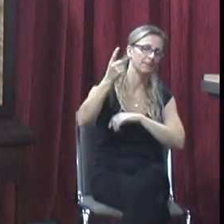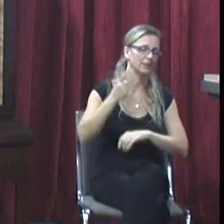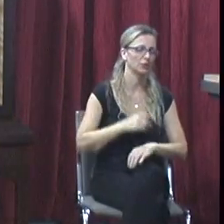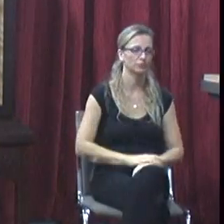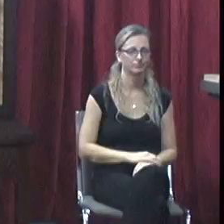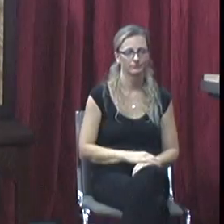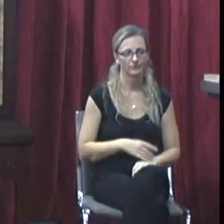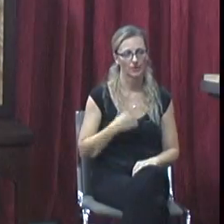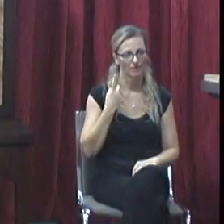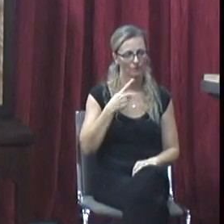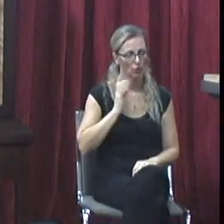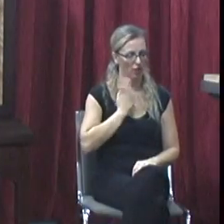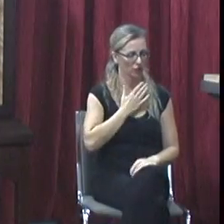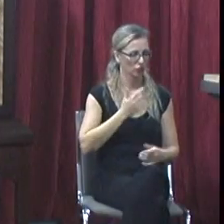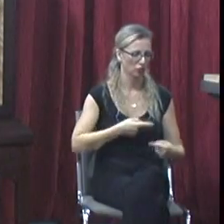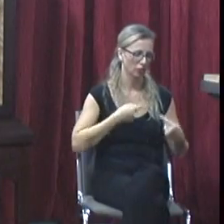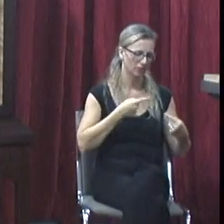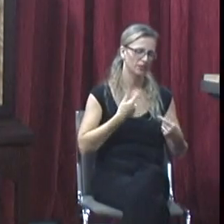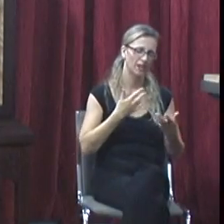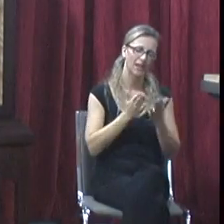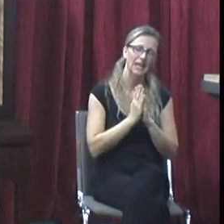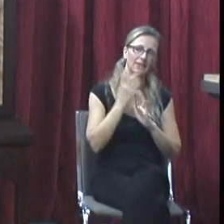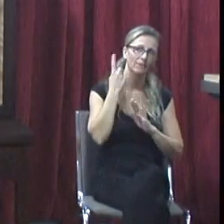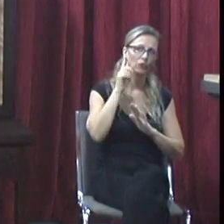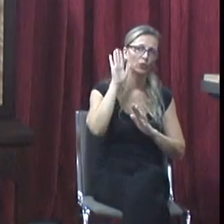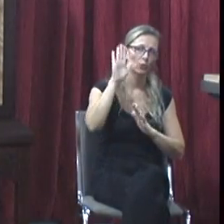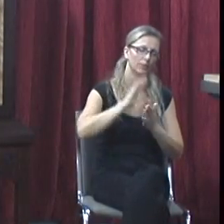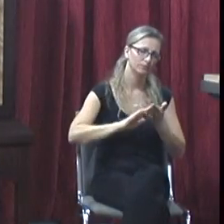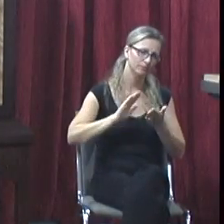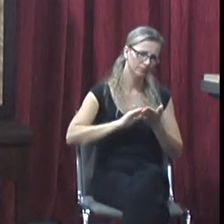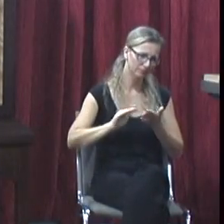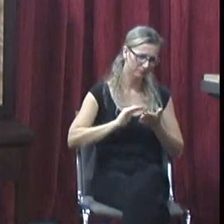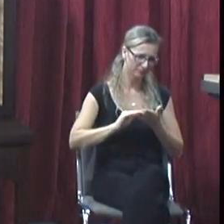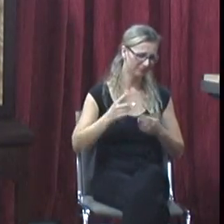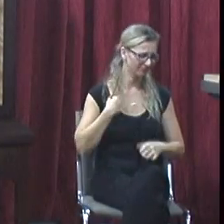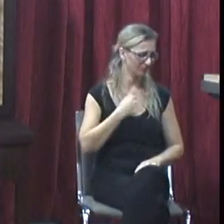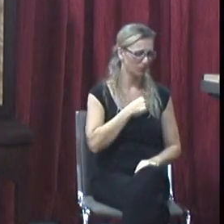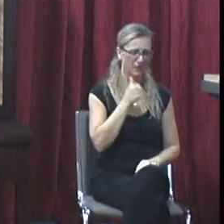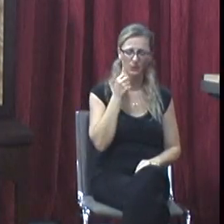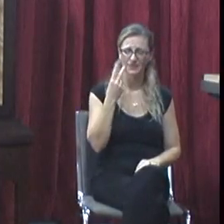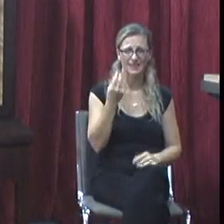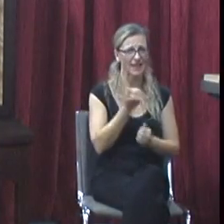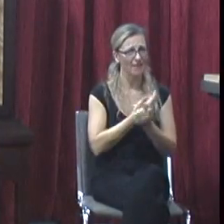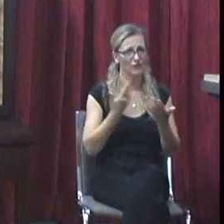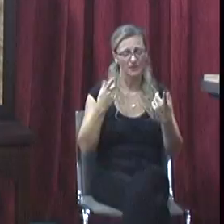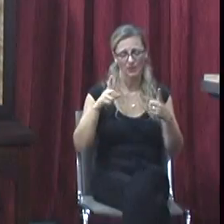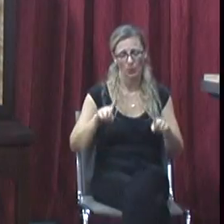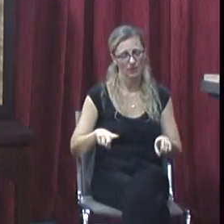ask your forgiveness. We know we don't see everything. We don't see what's all going on.